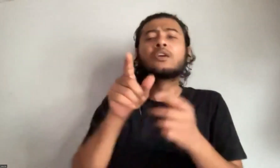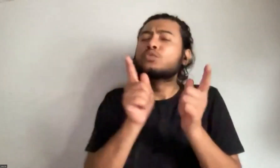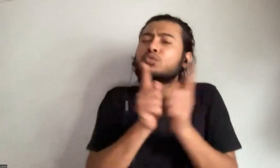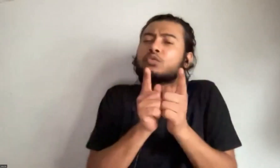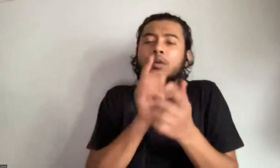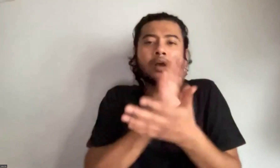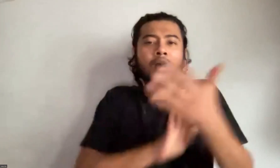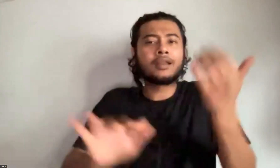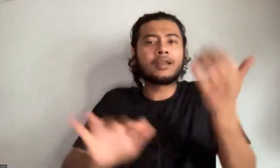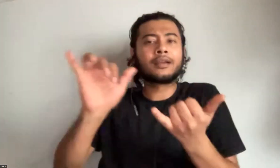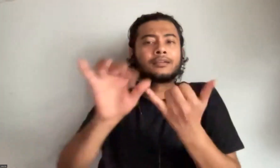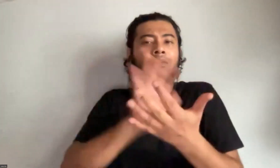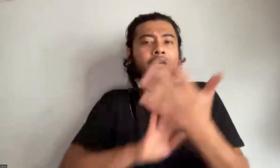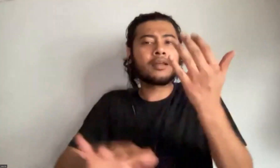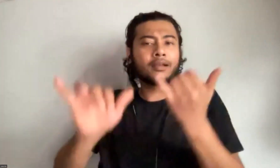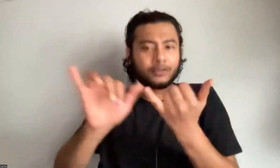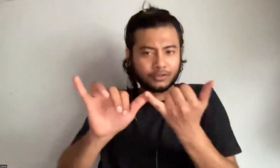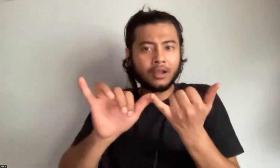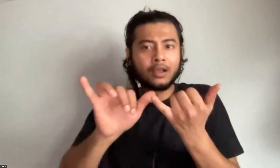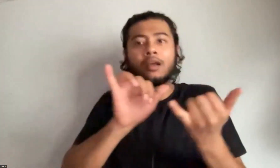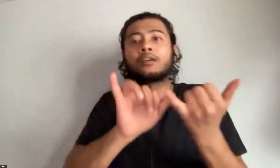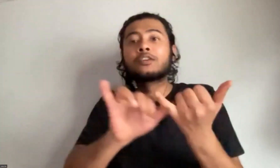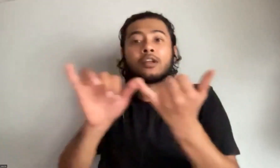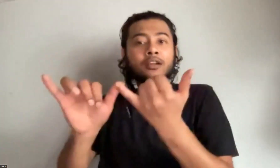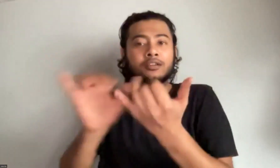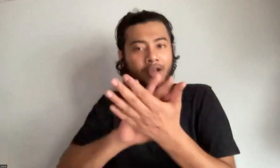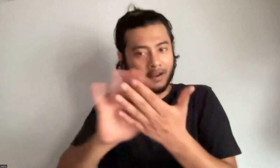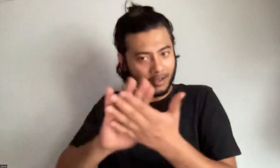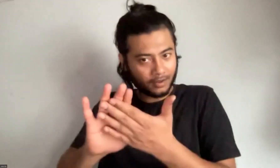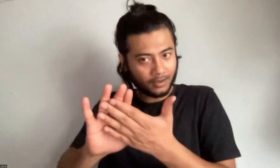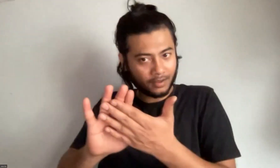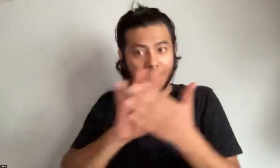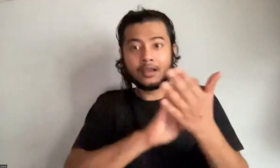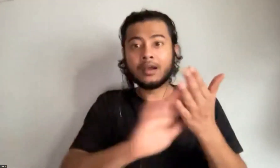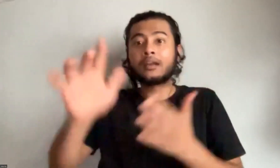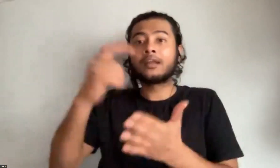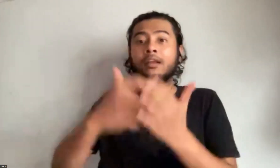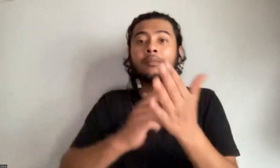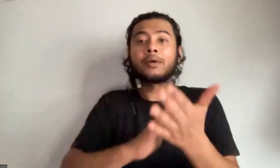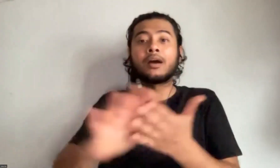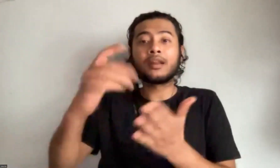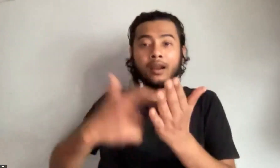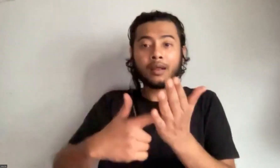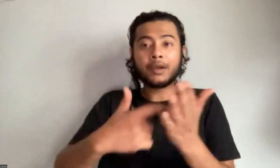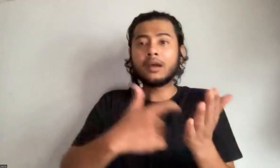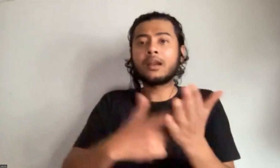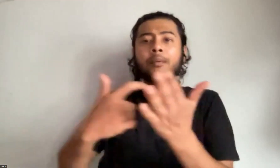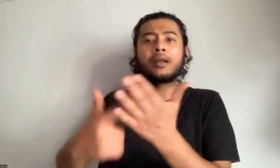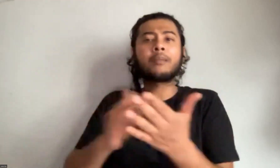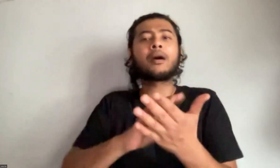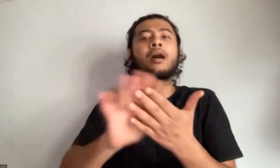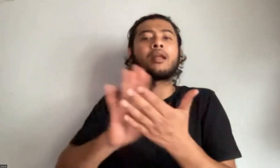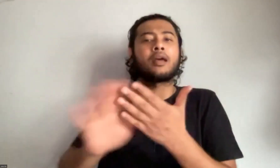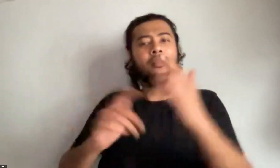once, and in good clothes, in a very happy state, and with a good light color background, with keeping a